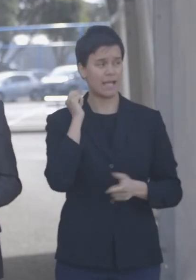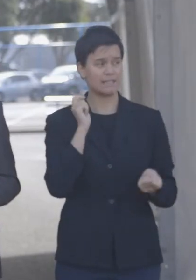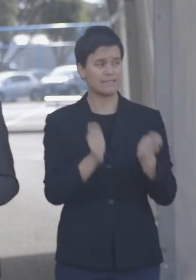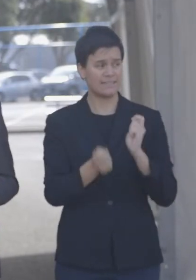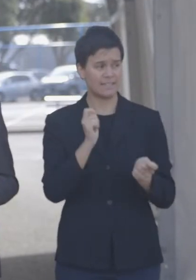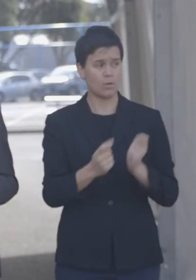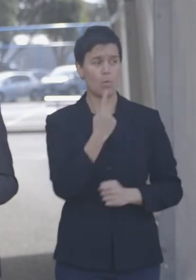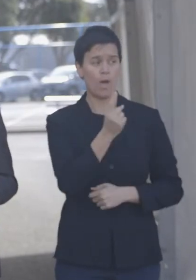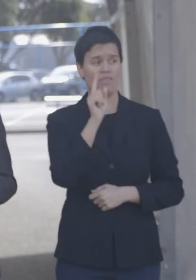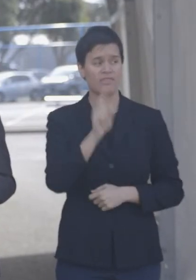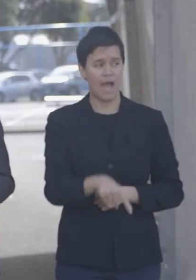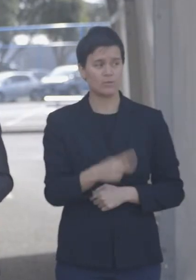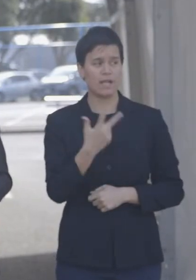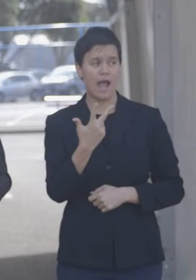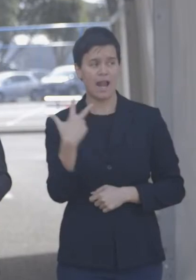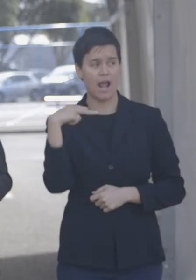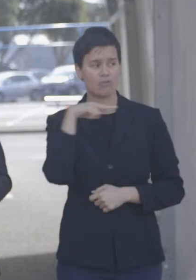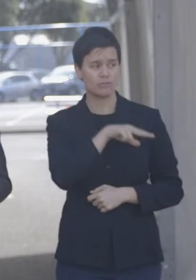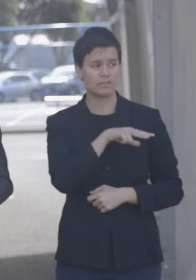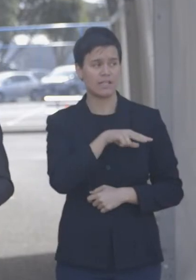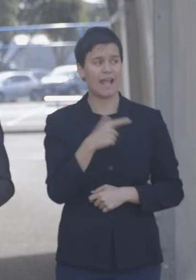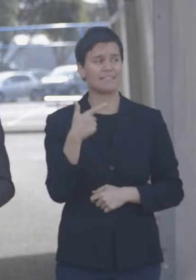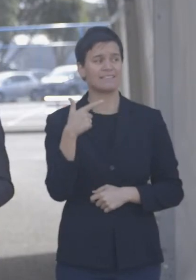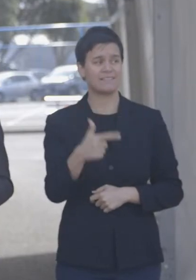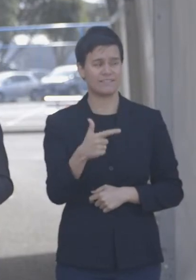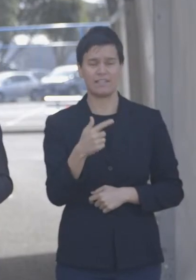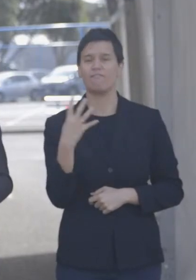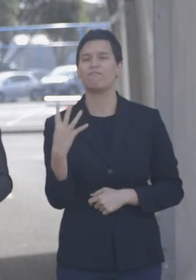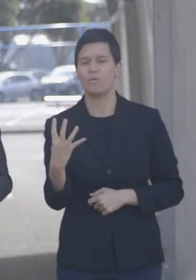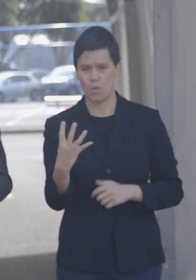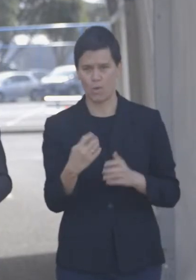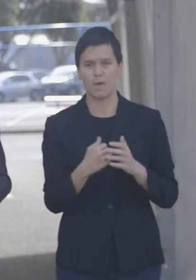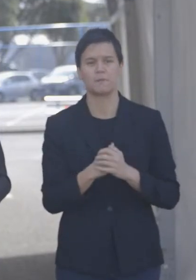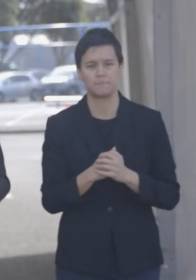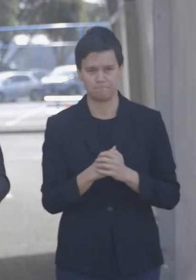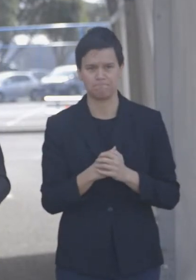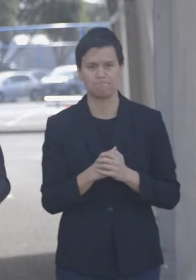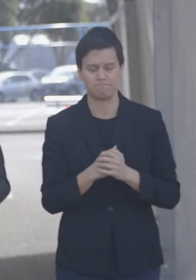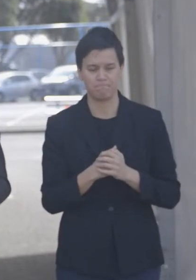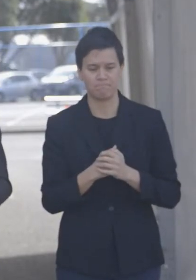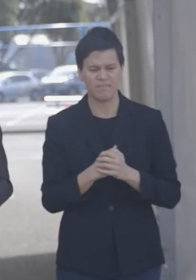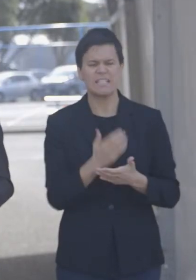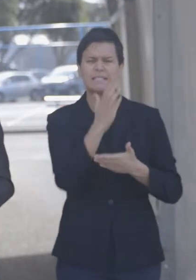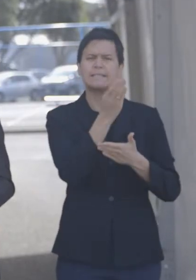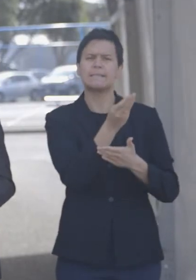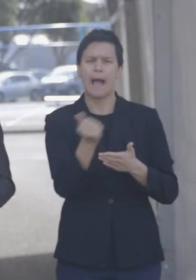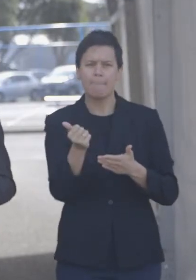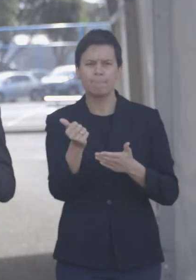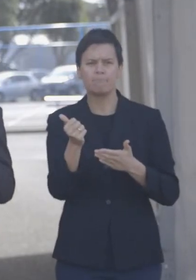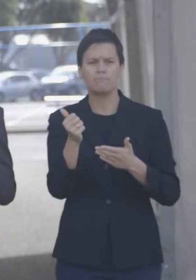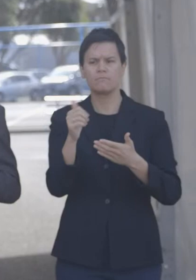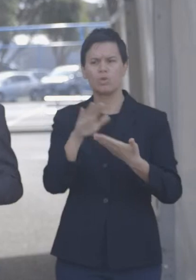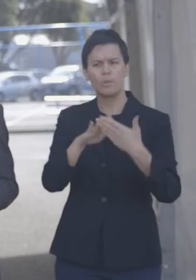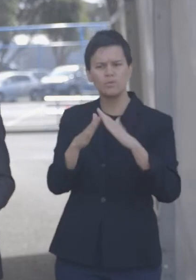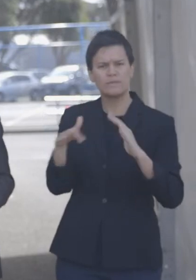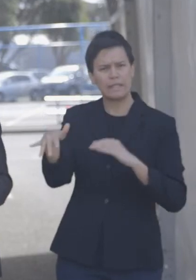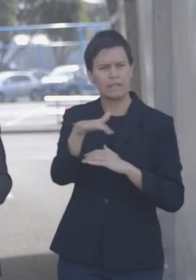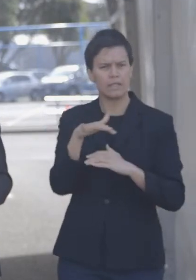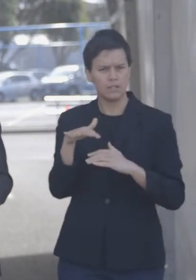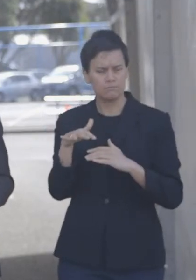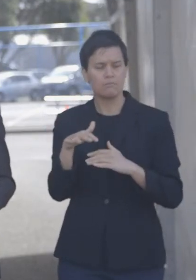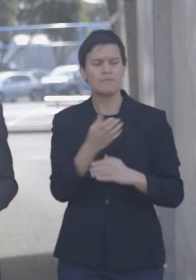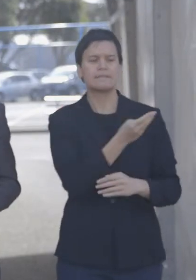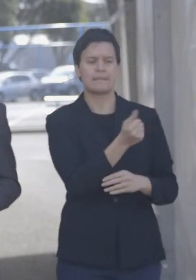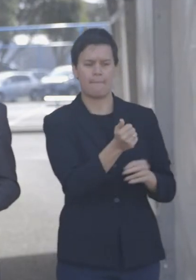tests, and of those 522 swabs were taken in managed isolation and quarantine. We often see a lower number